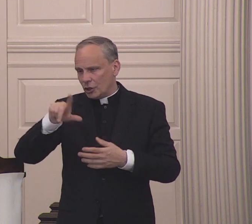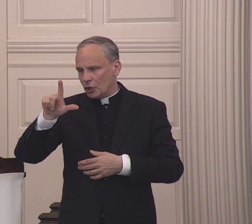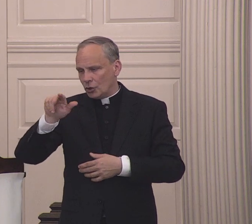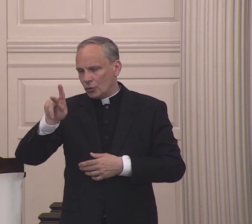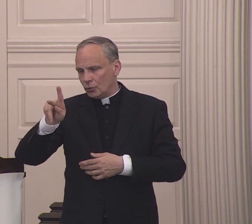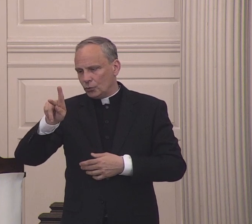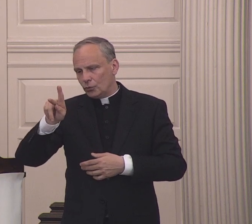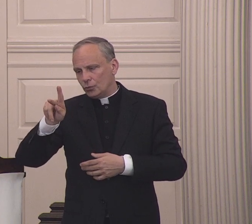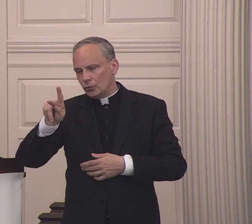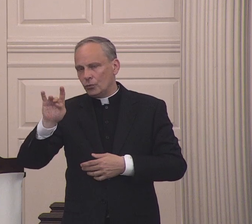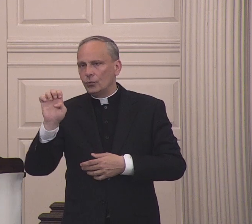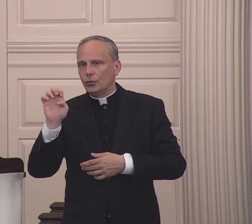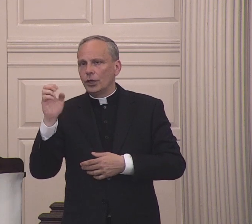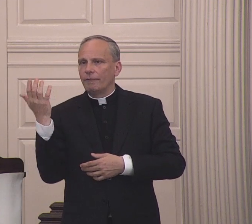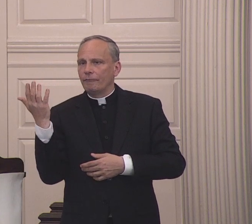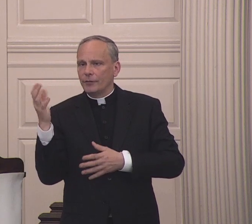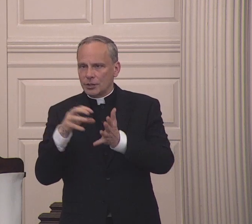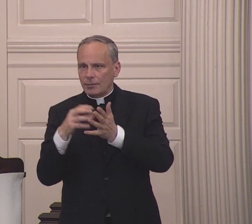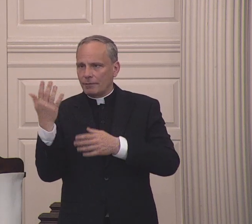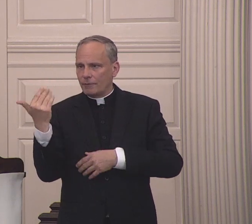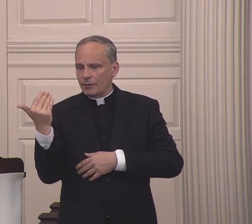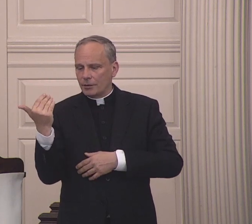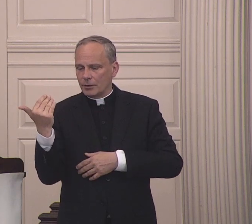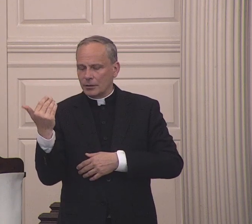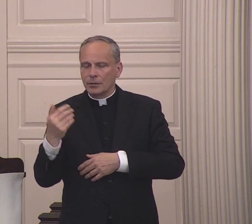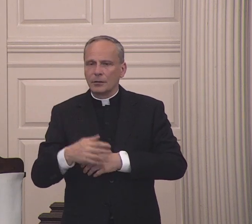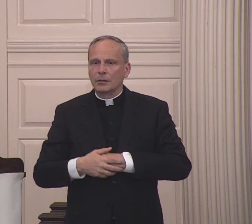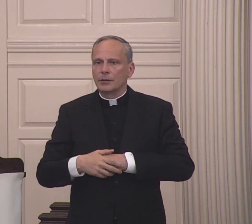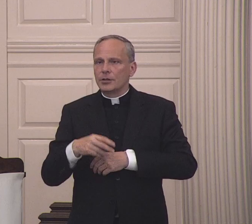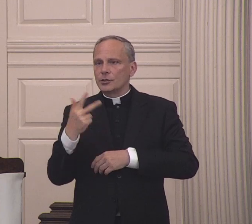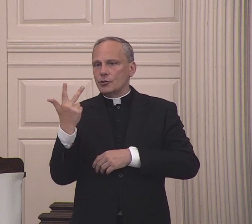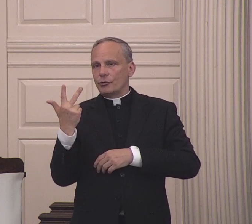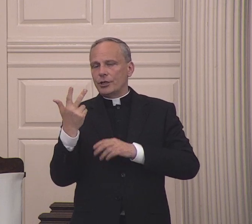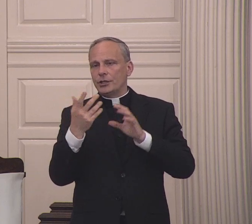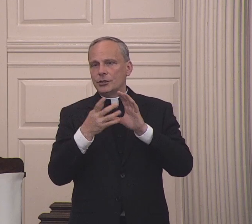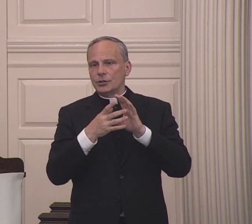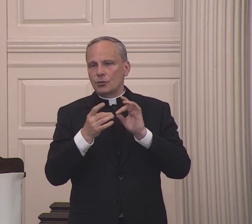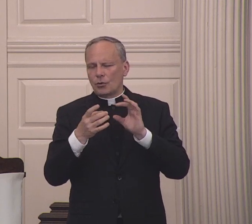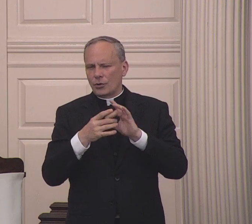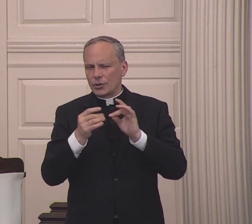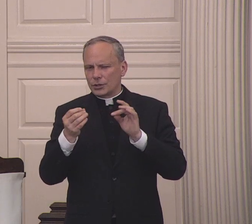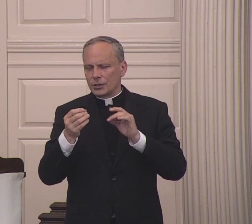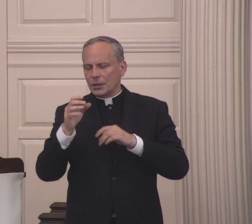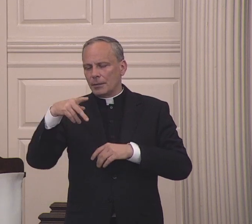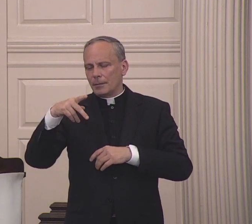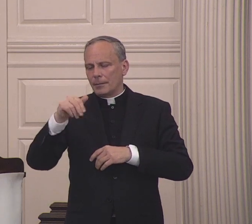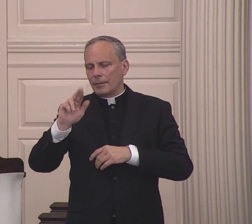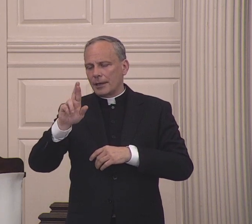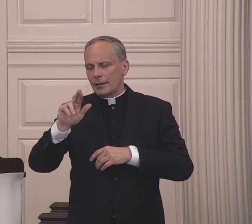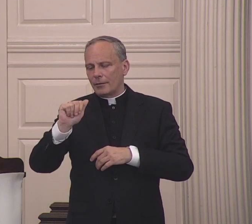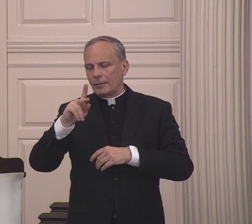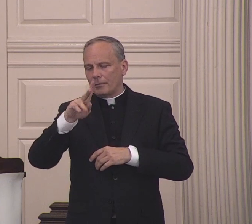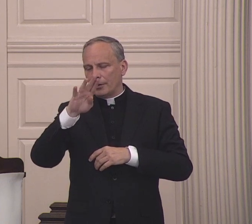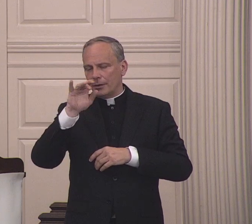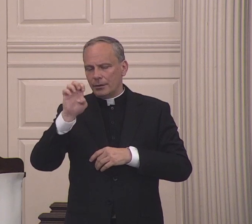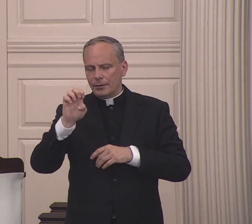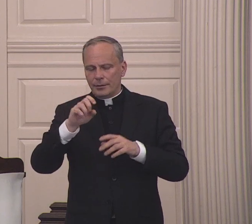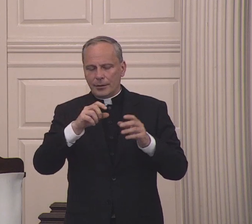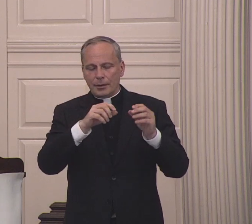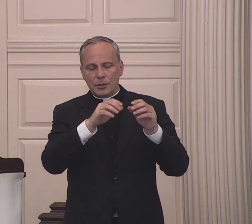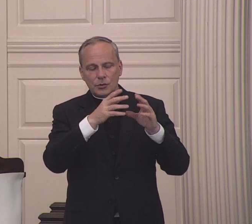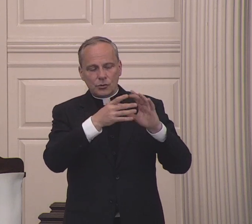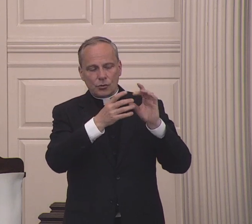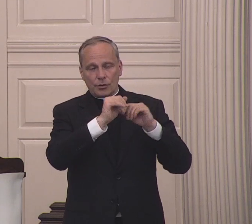how God acts. There are three parables there. The parable of the lost sheep,